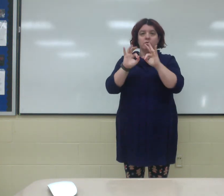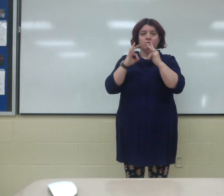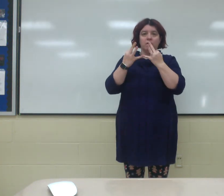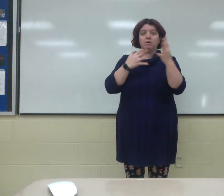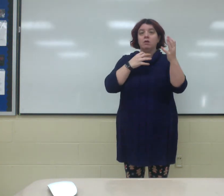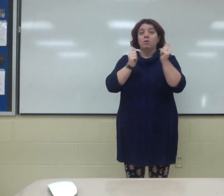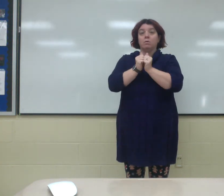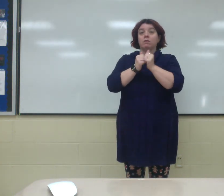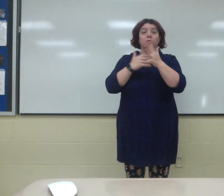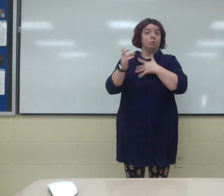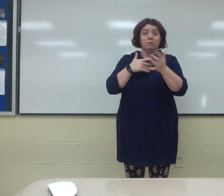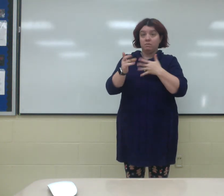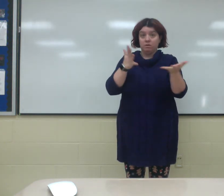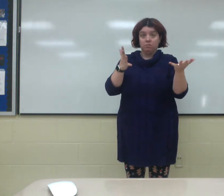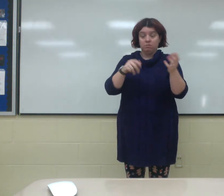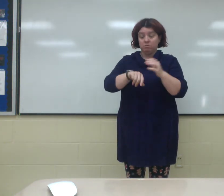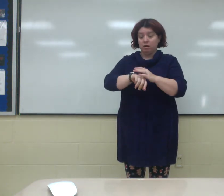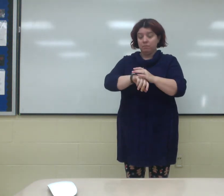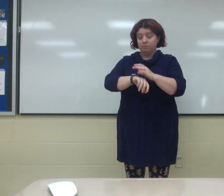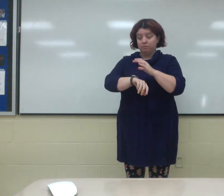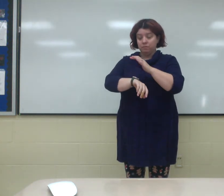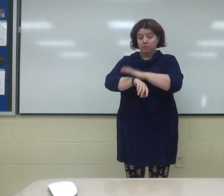family, with whomever, okay?